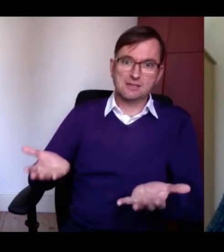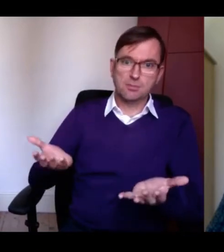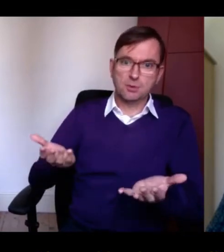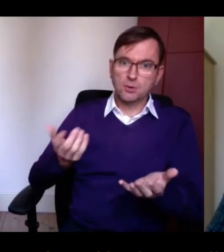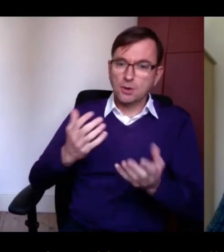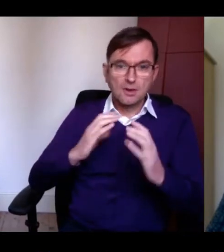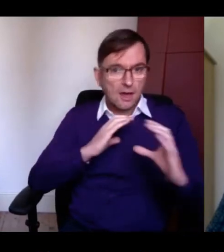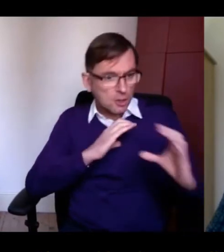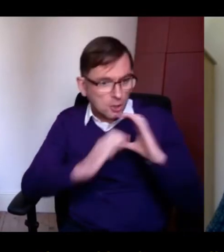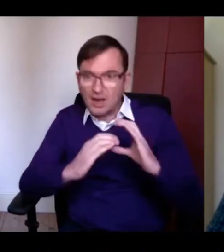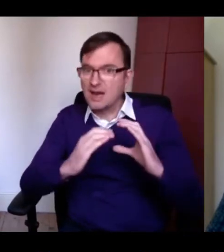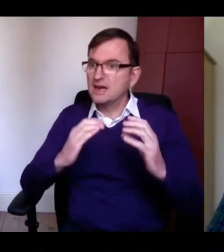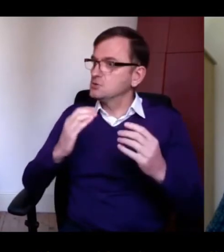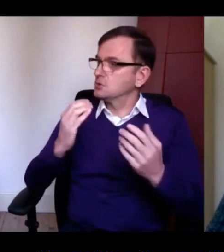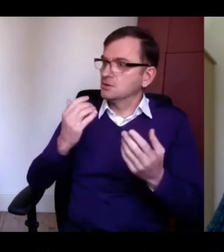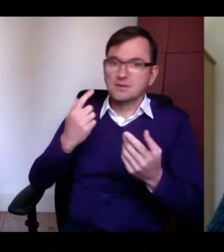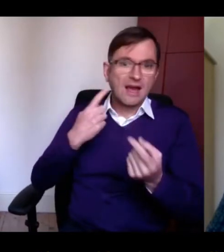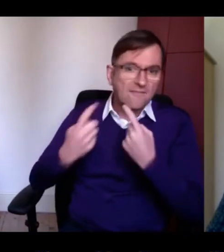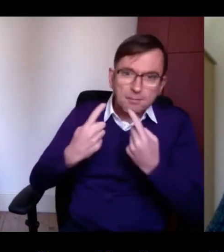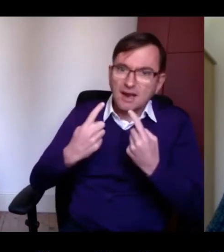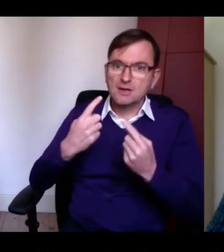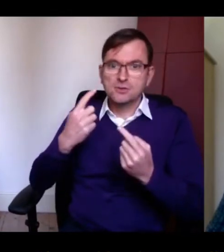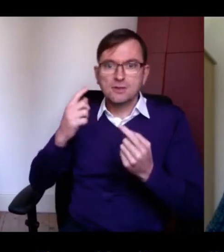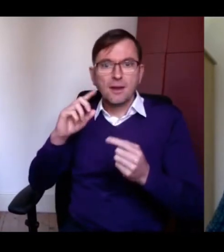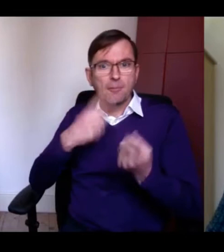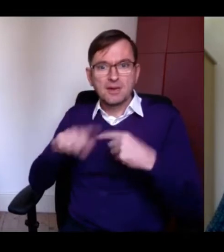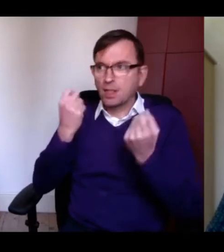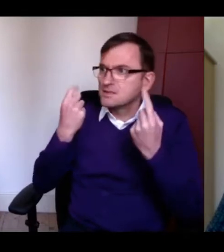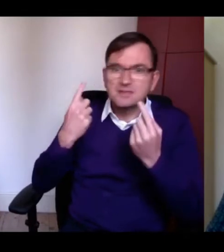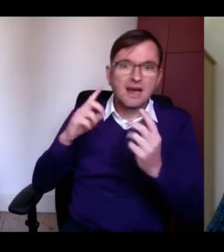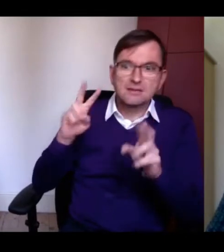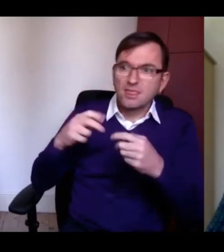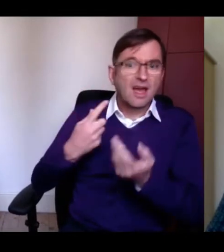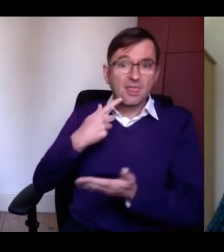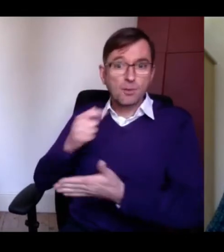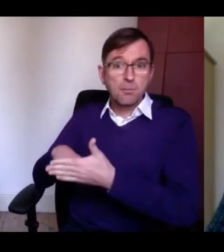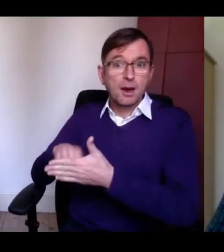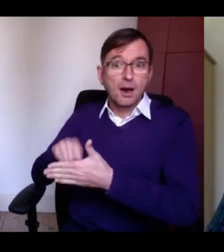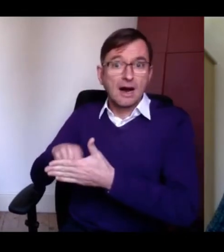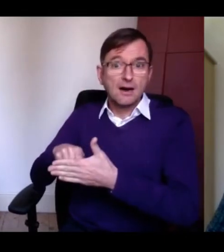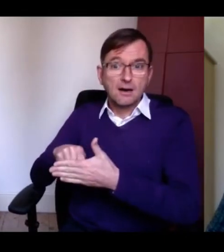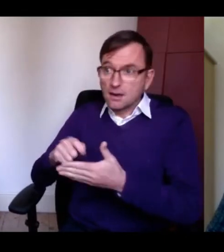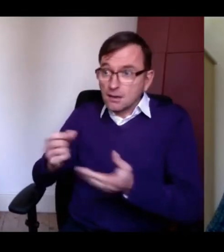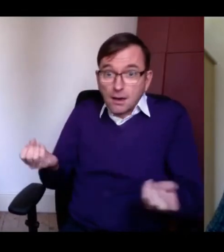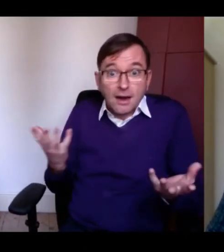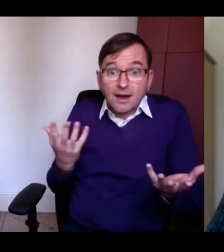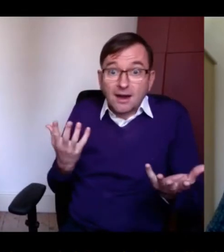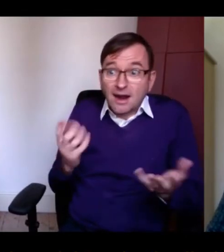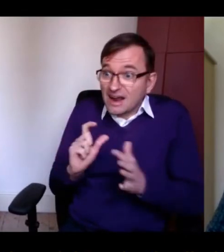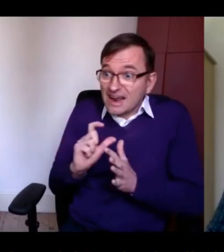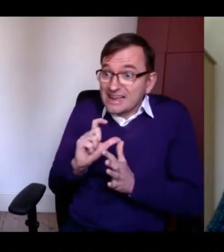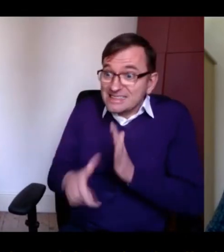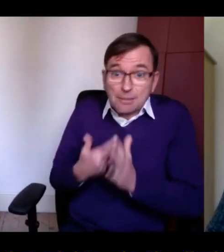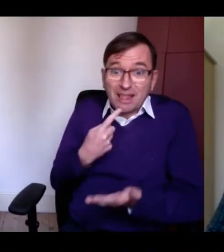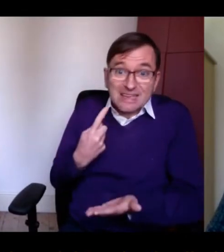by making it accessible, you might sell more things, you might make us use your shop more. And that